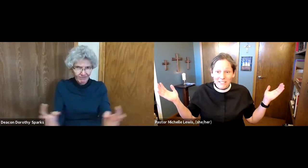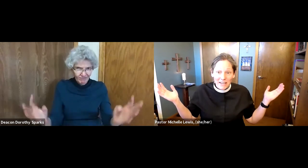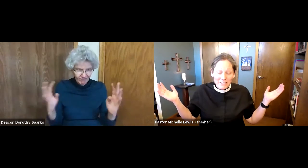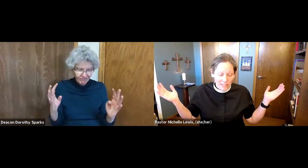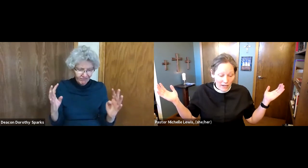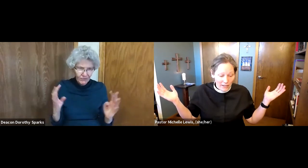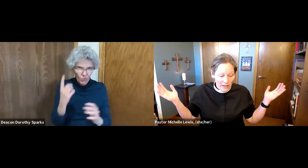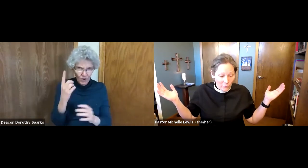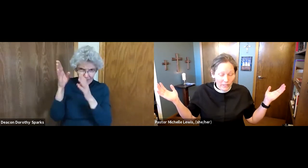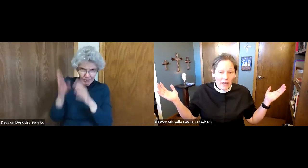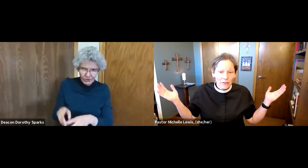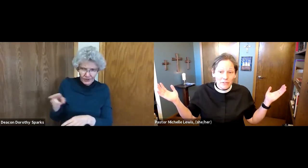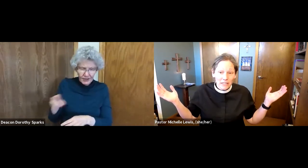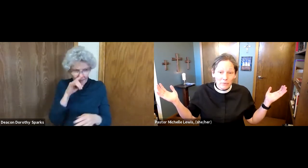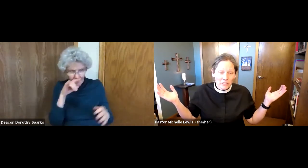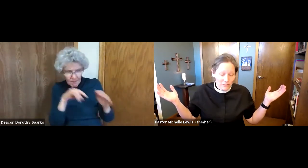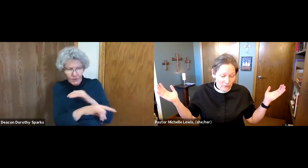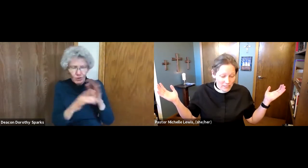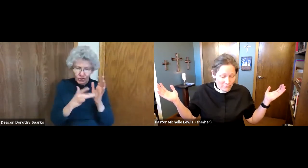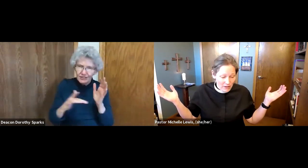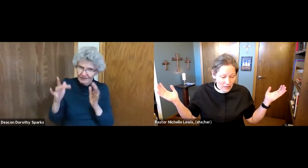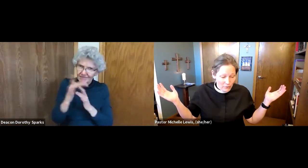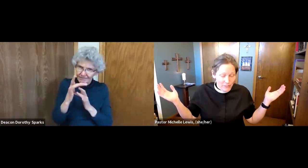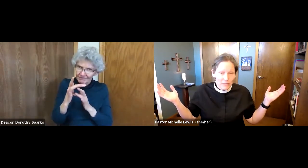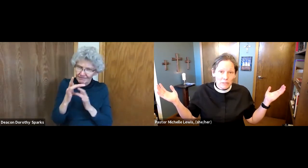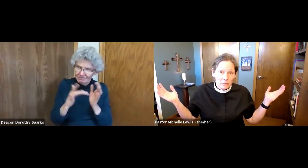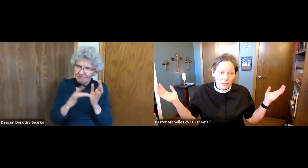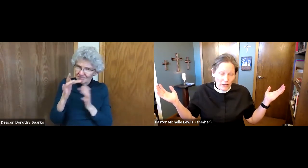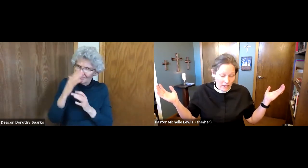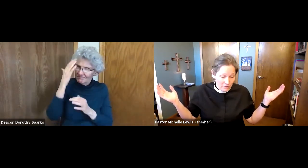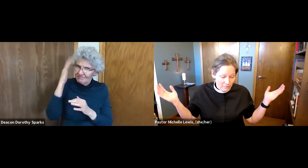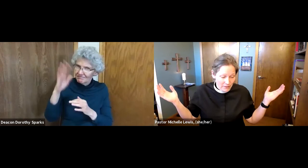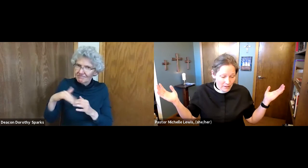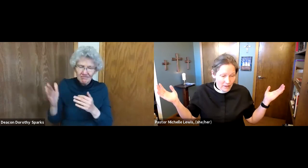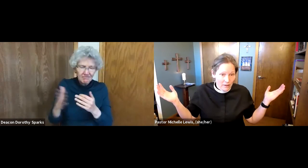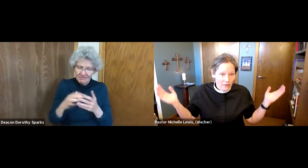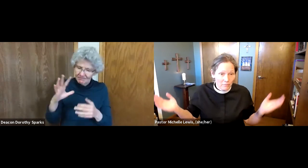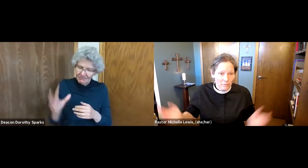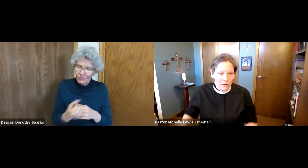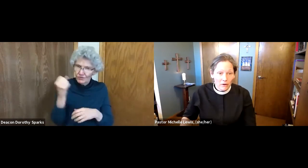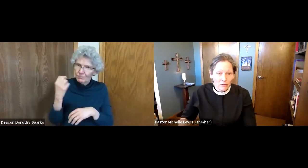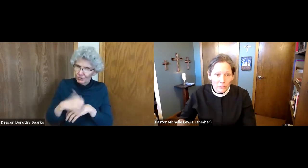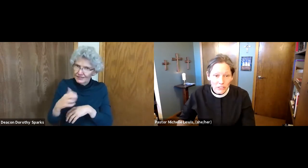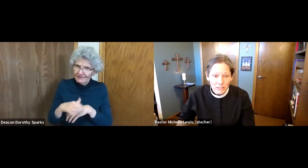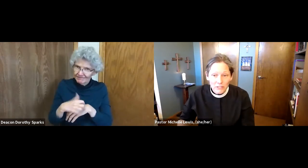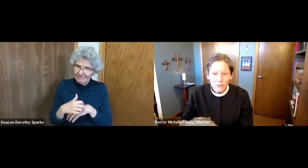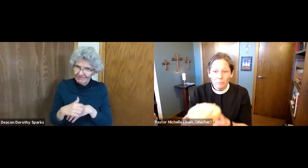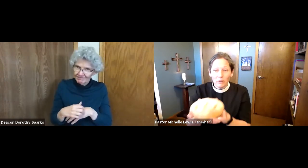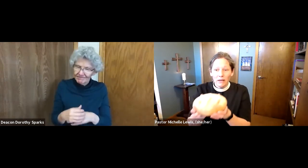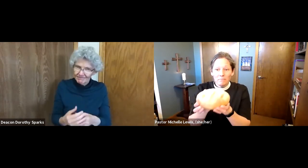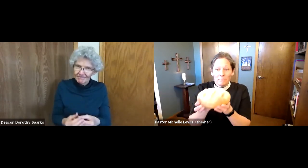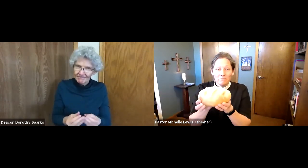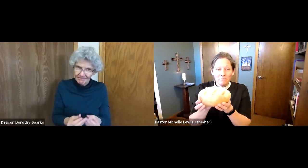on Jesus' last night, when he gathered to eat with his friends and followers, he was betrayed. Our Lord Jesus